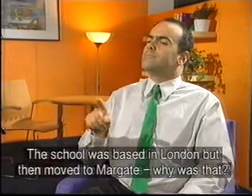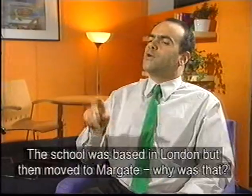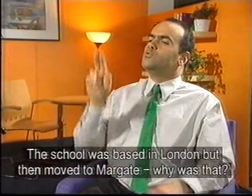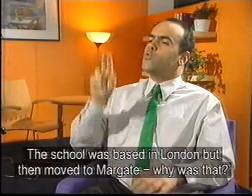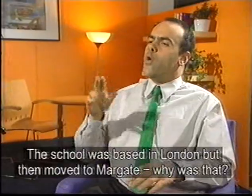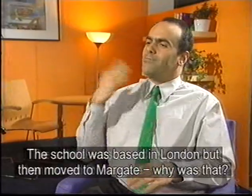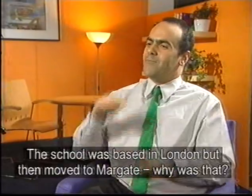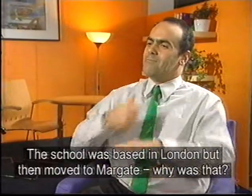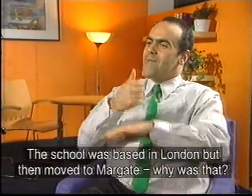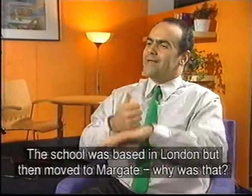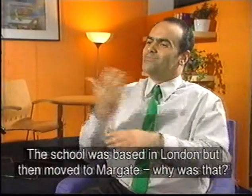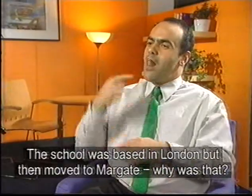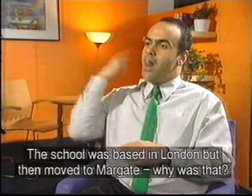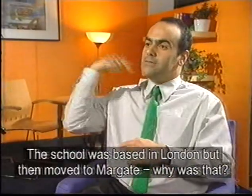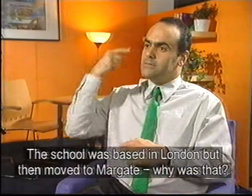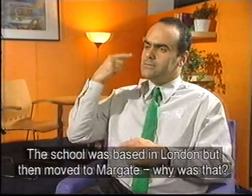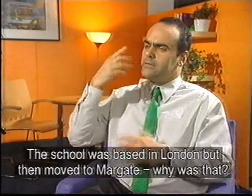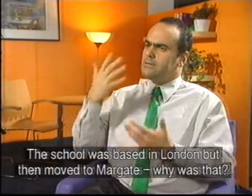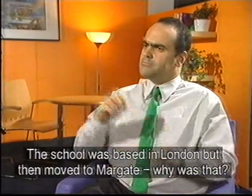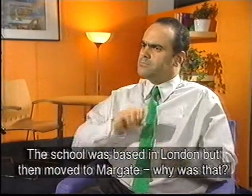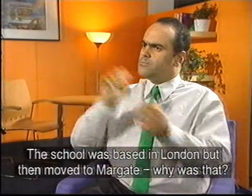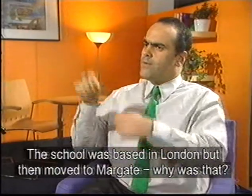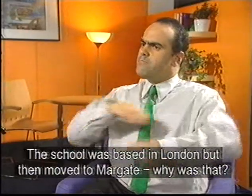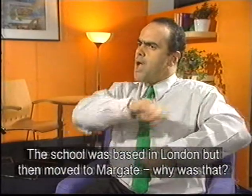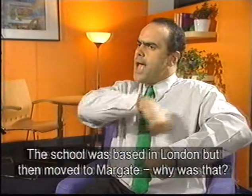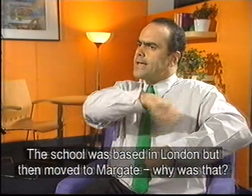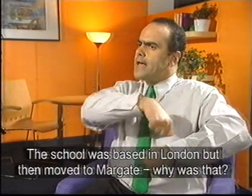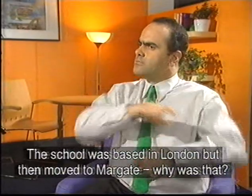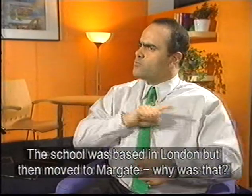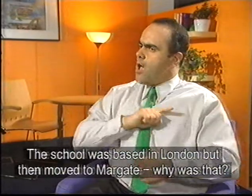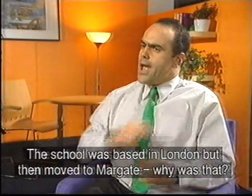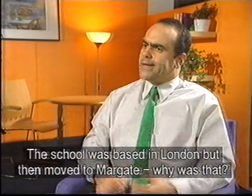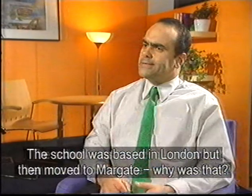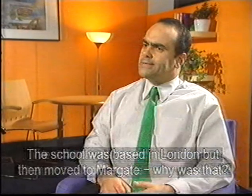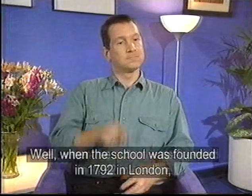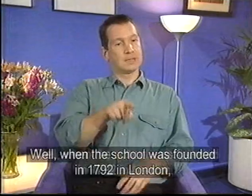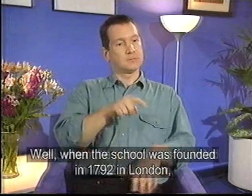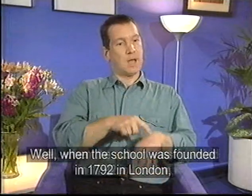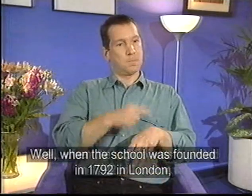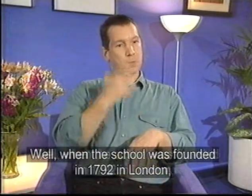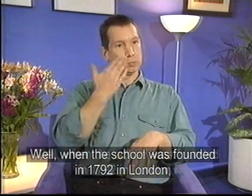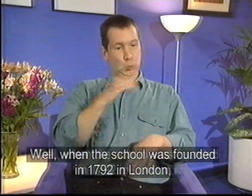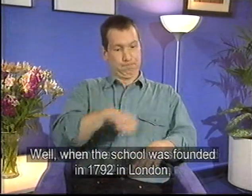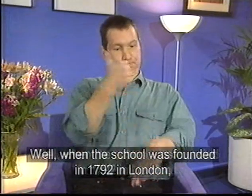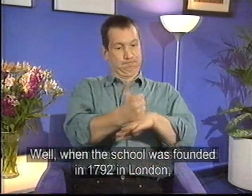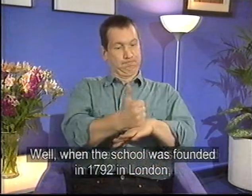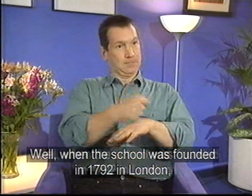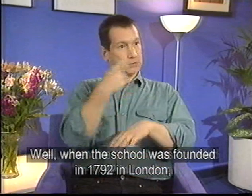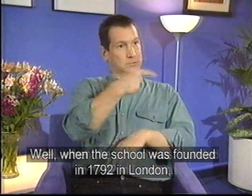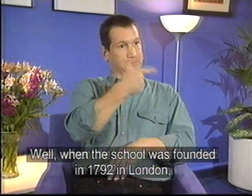The school was originally based in London, but then moved to Margate. Why was that? Well, at that time, when the school